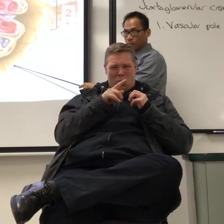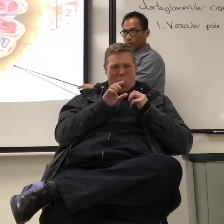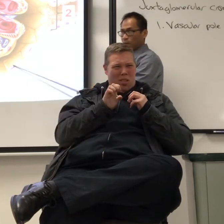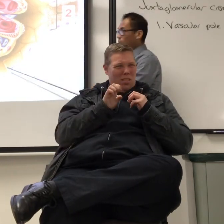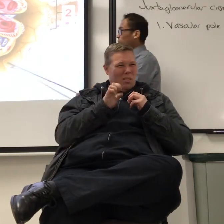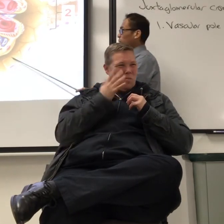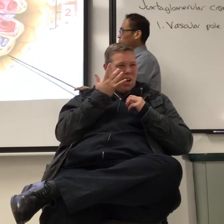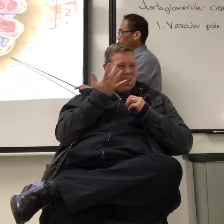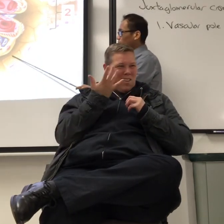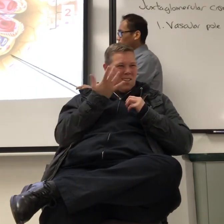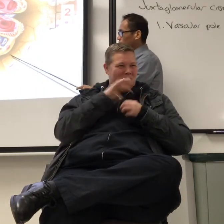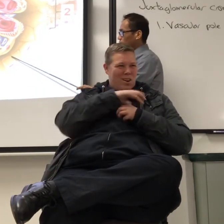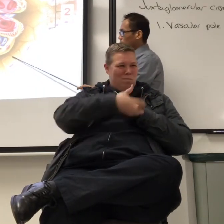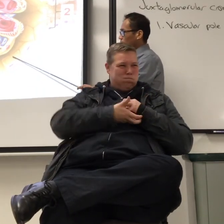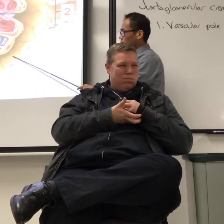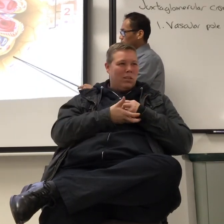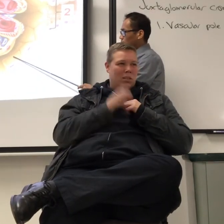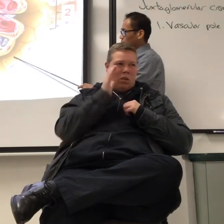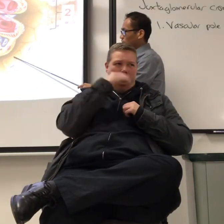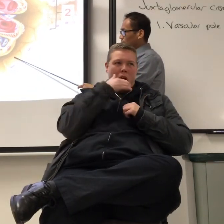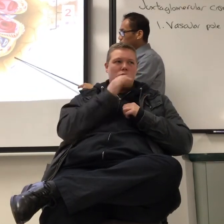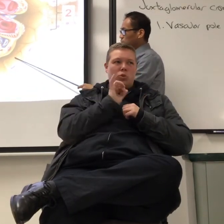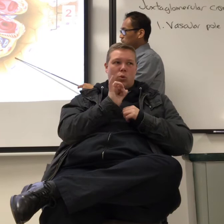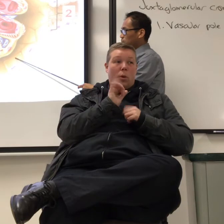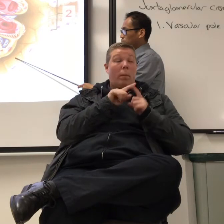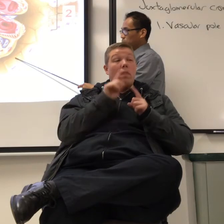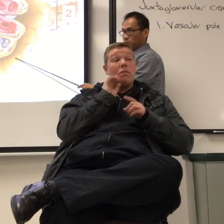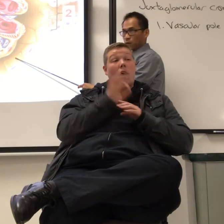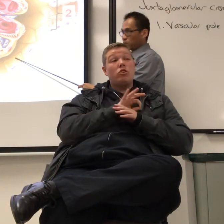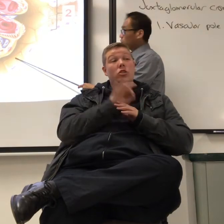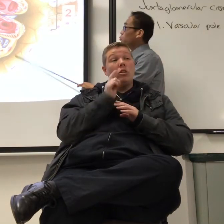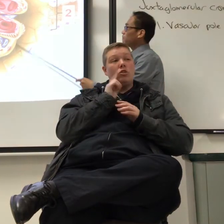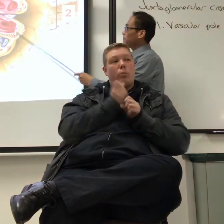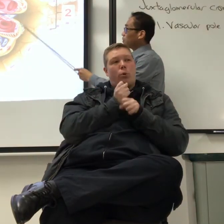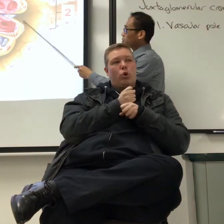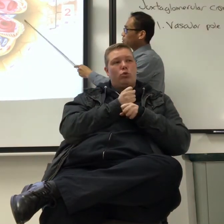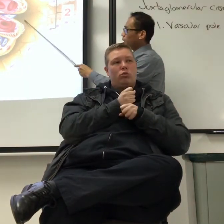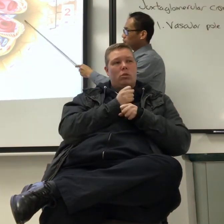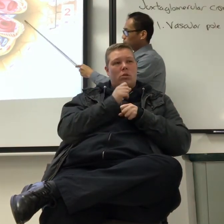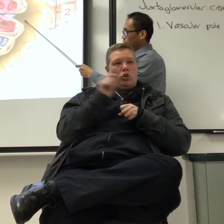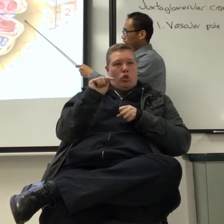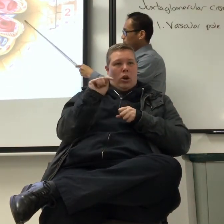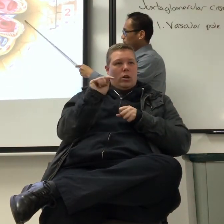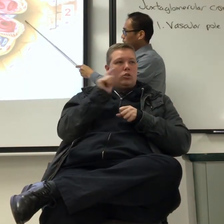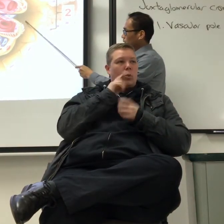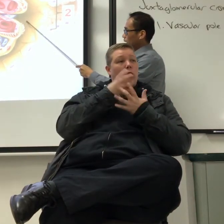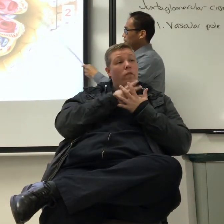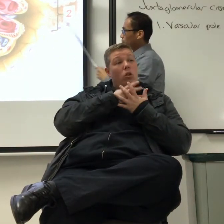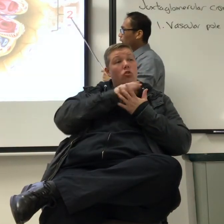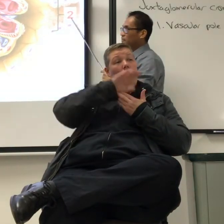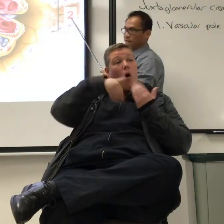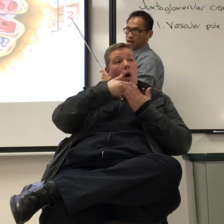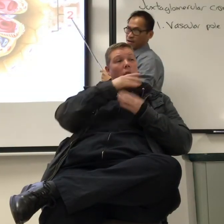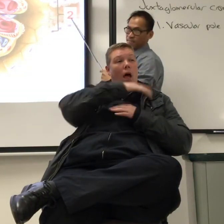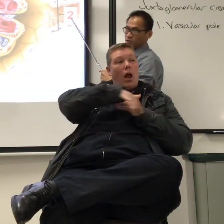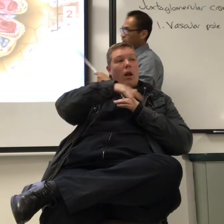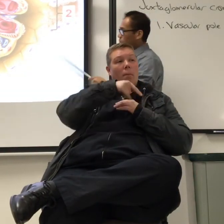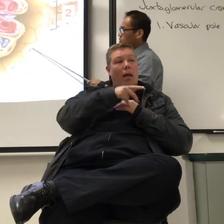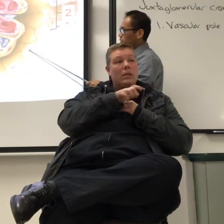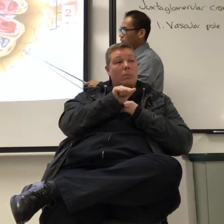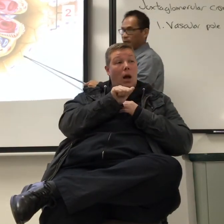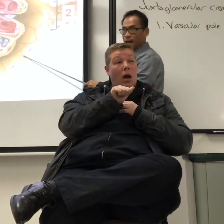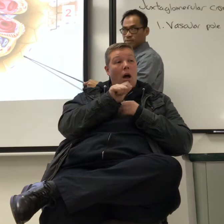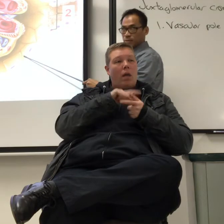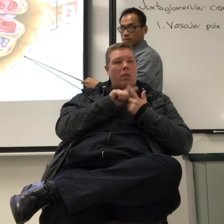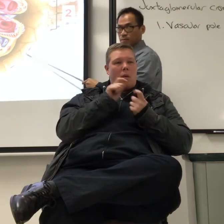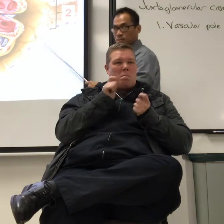too. But remember, the function is to produce urine, so you want to filter all the plasma and then modify it. So that's why you